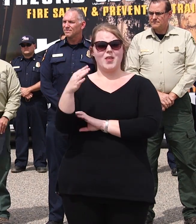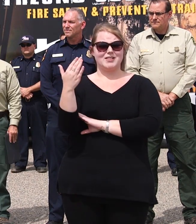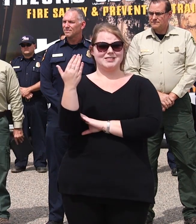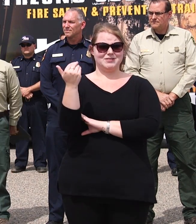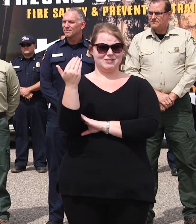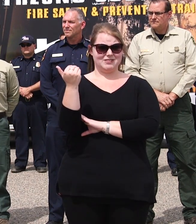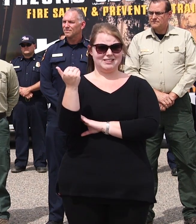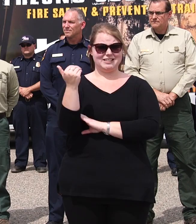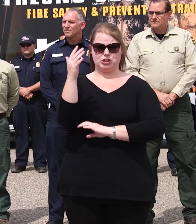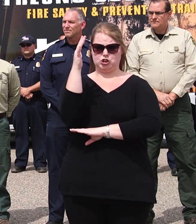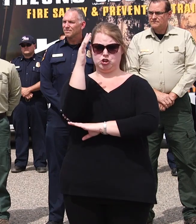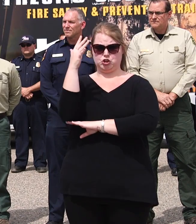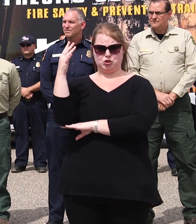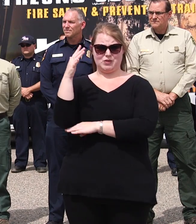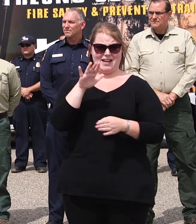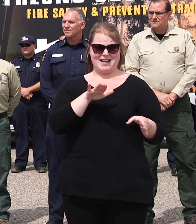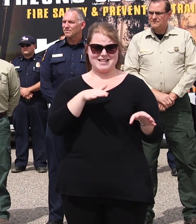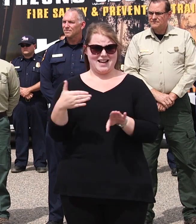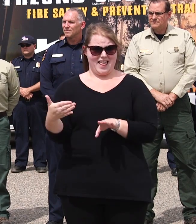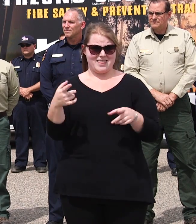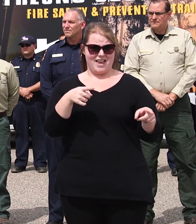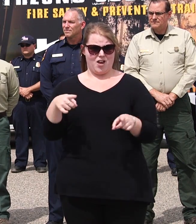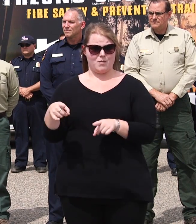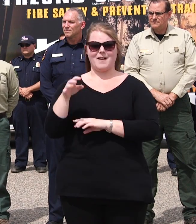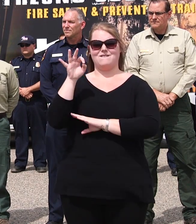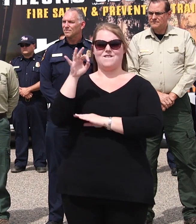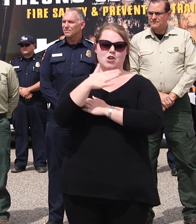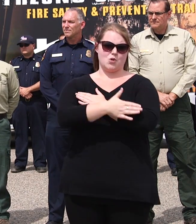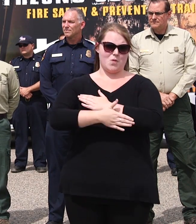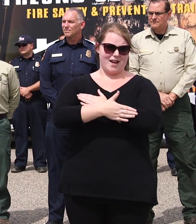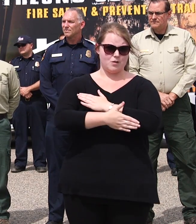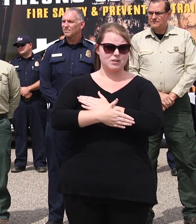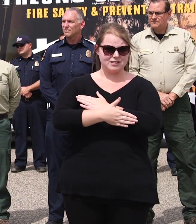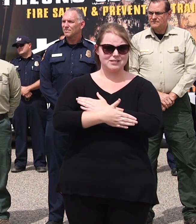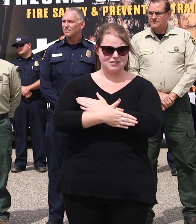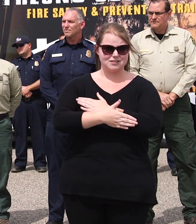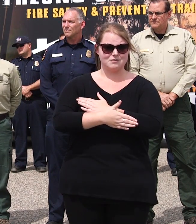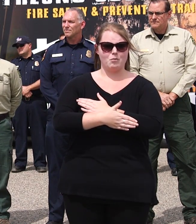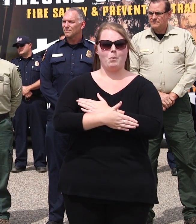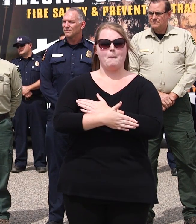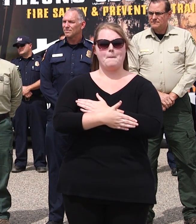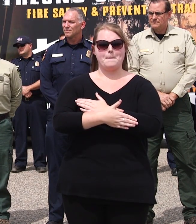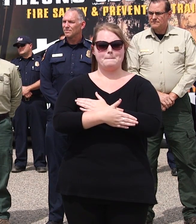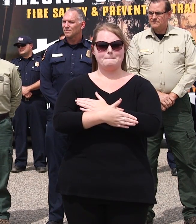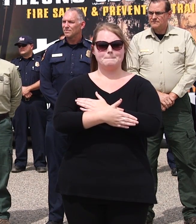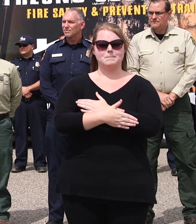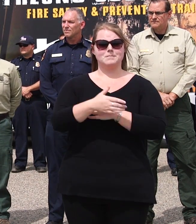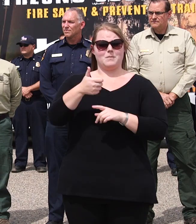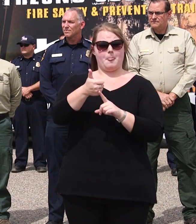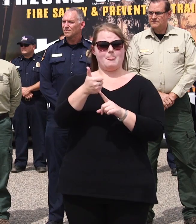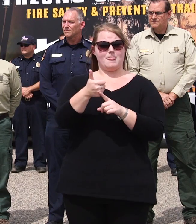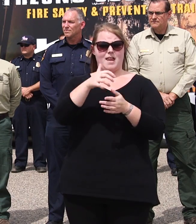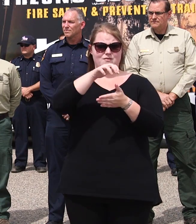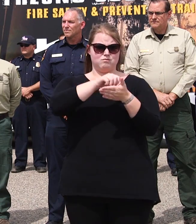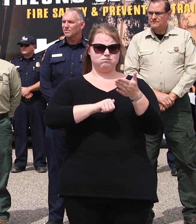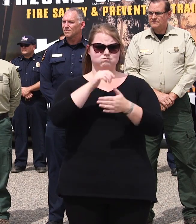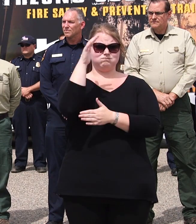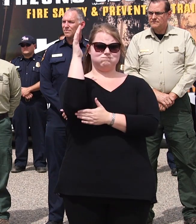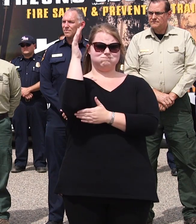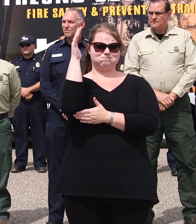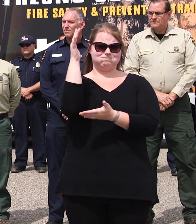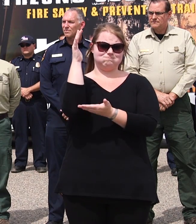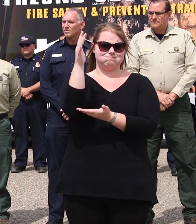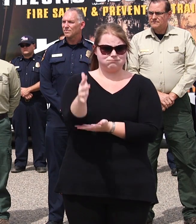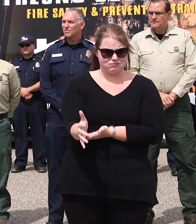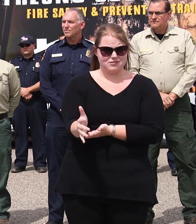2015, the tree mortality, Fresno County Tree Mortality Group has removed over a